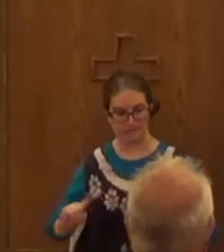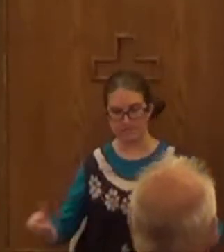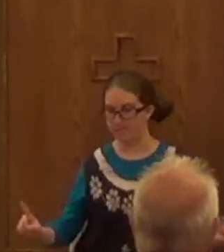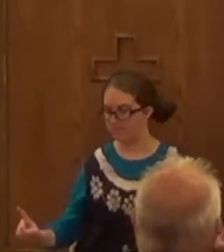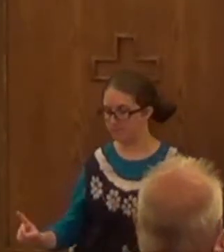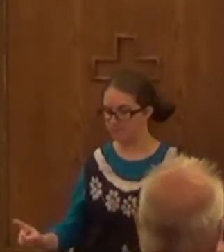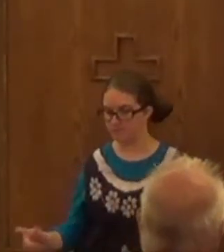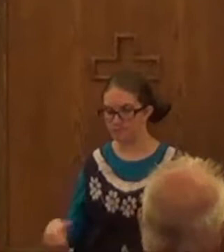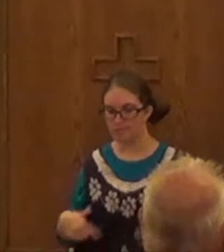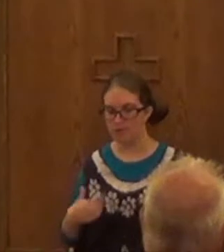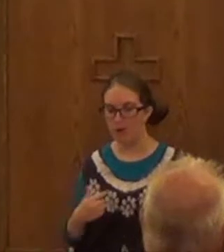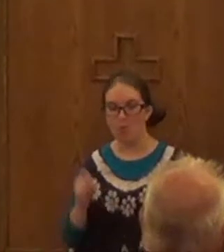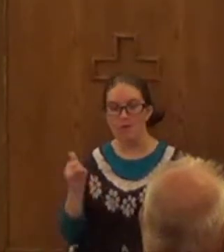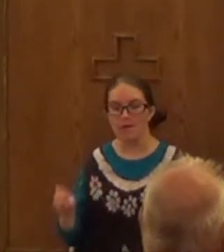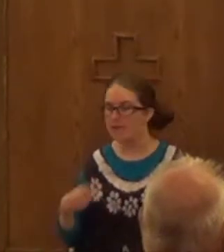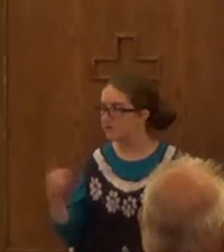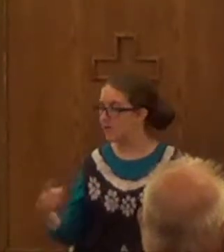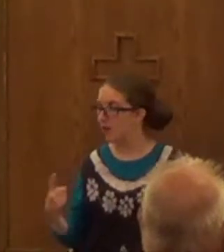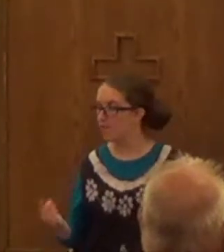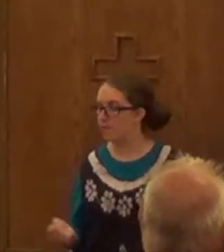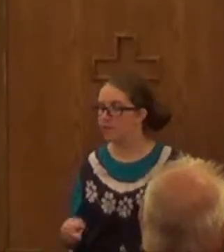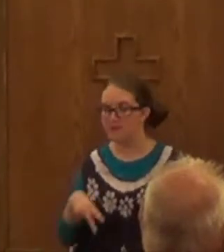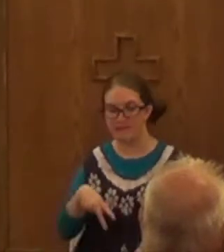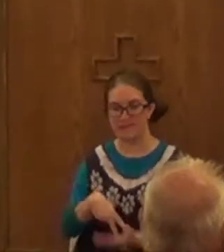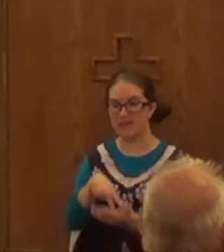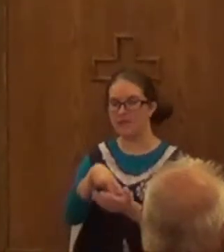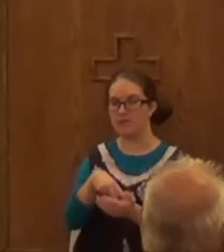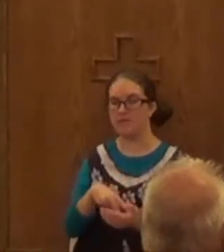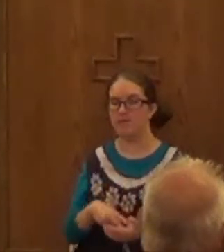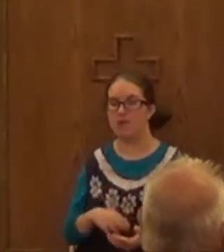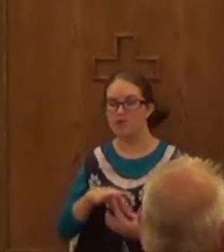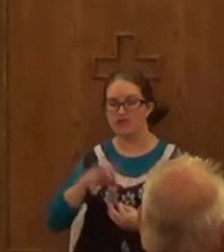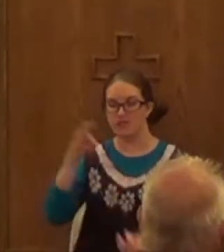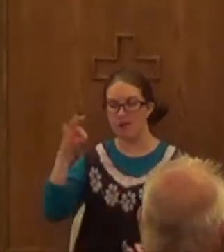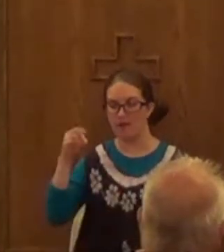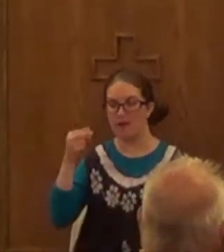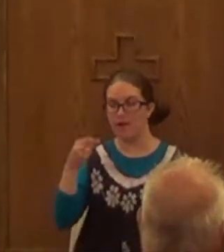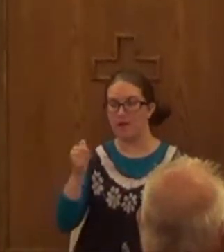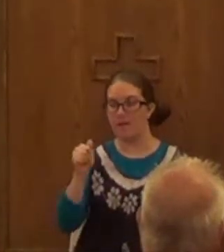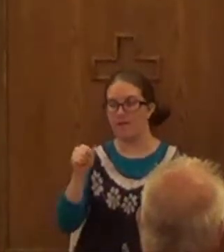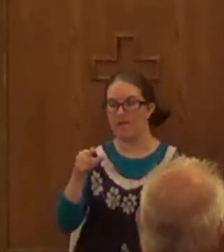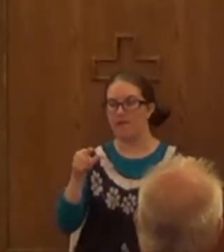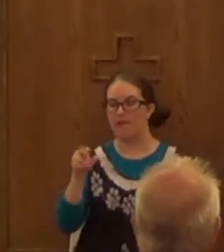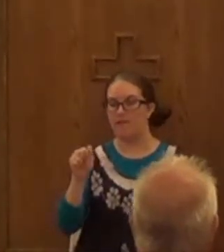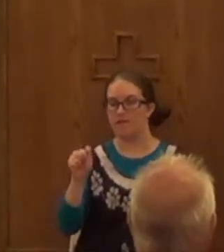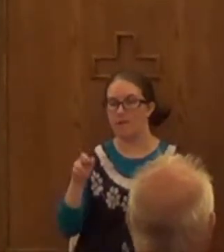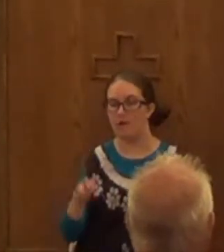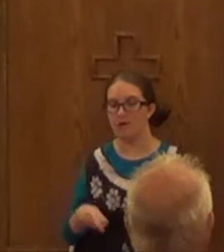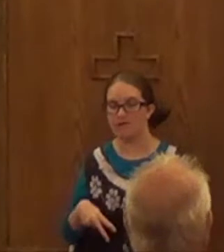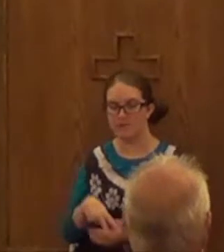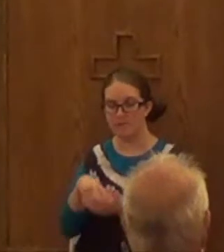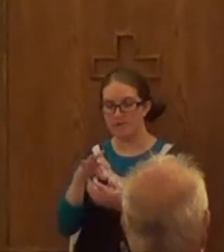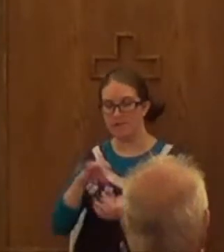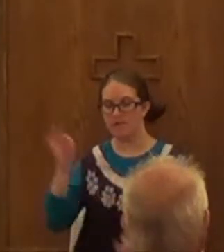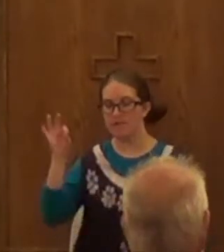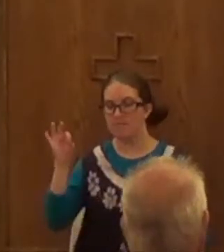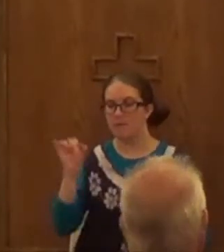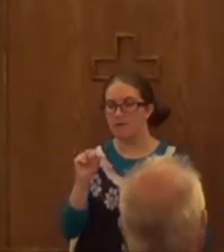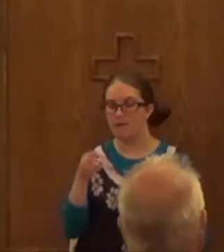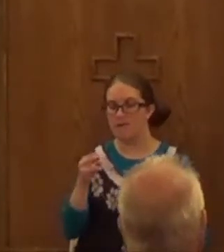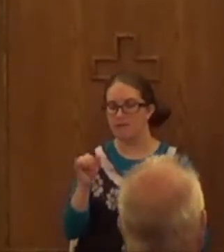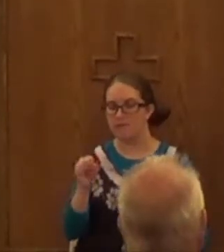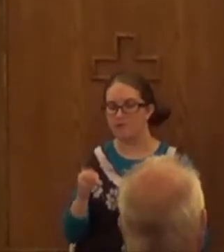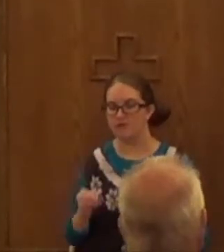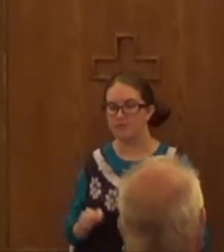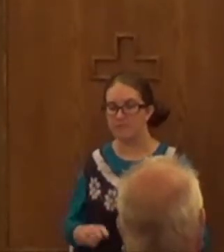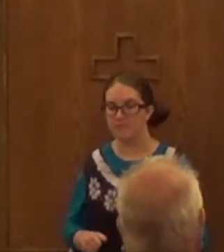his life. We need somebody tonight that'll stand up to the spirit of Hagar, that'll stand up to the spirit of Ishmael